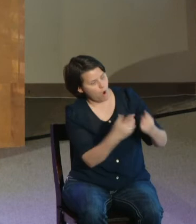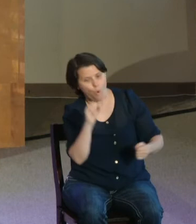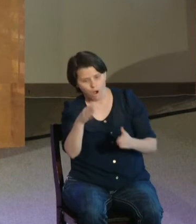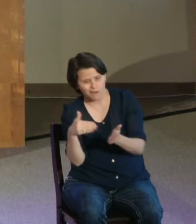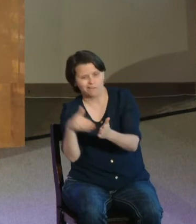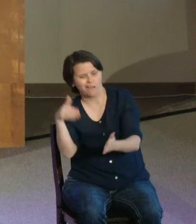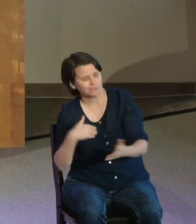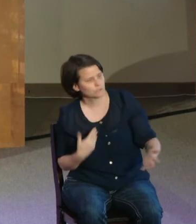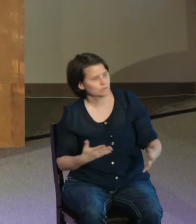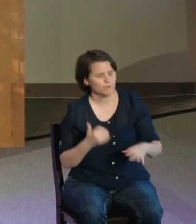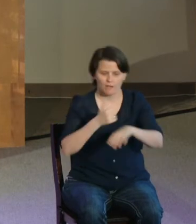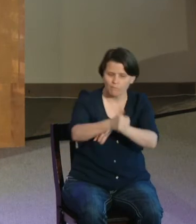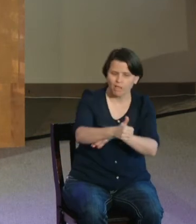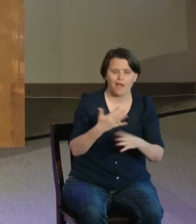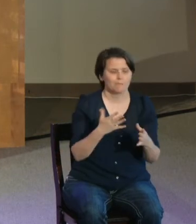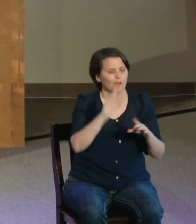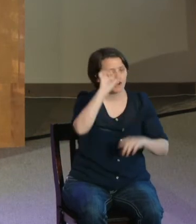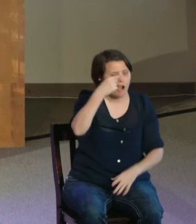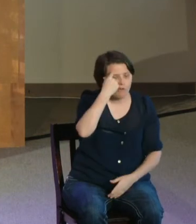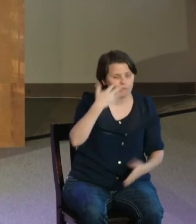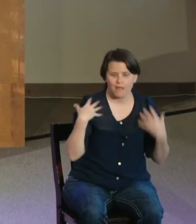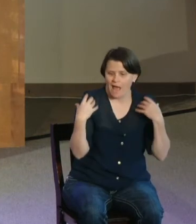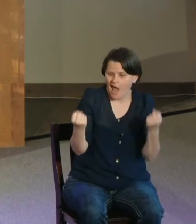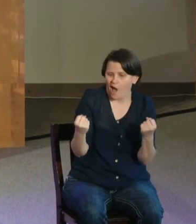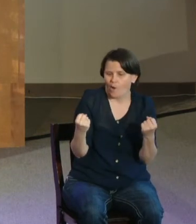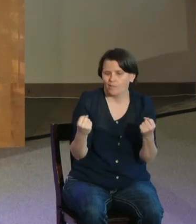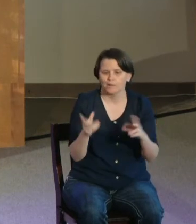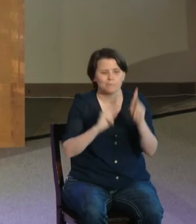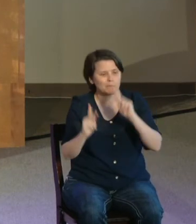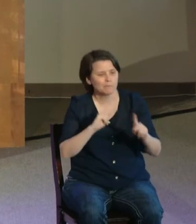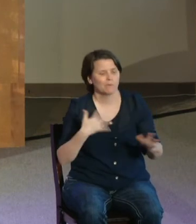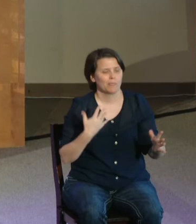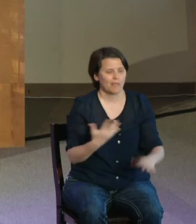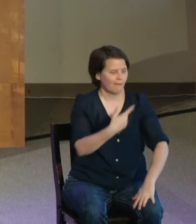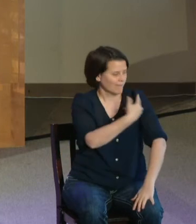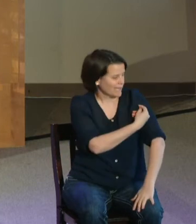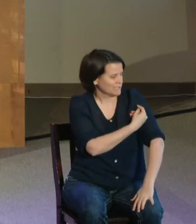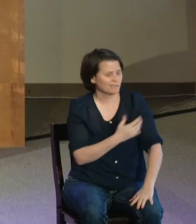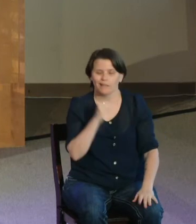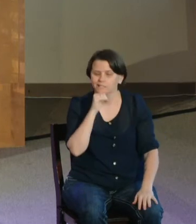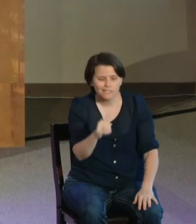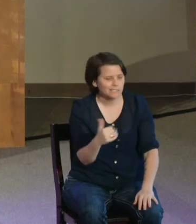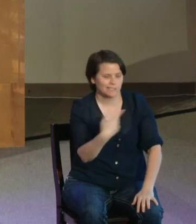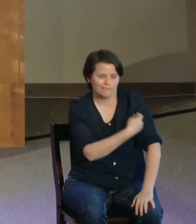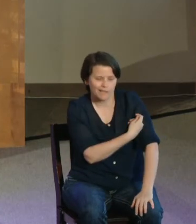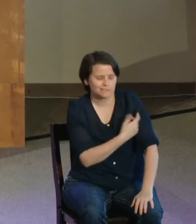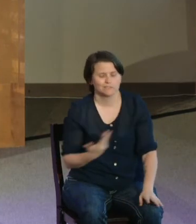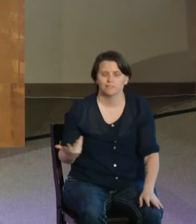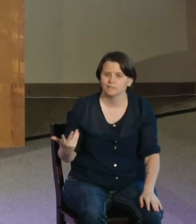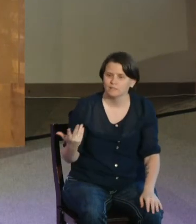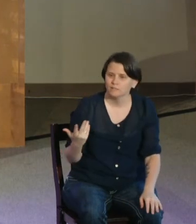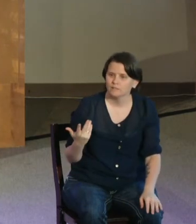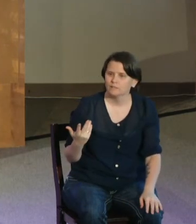government. We can blame health experts. We can blame those who got vaccinated. We can blame those who did not get vaccinated. But in all